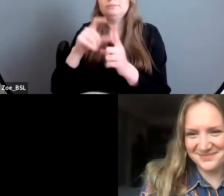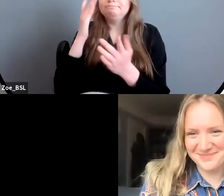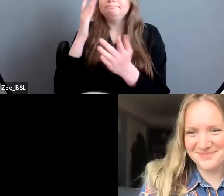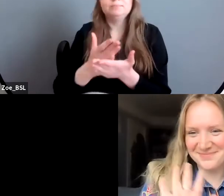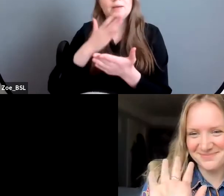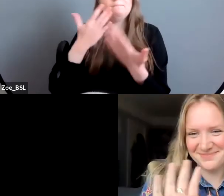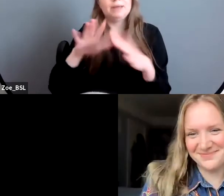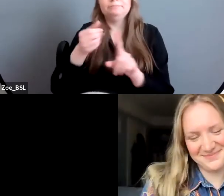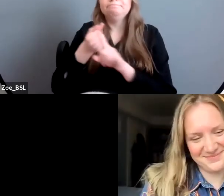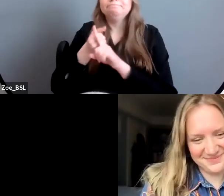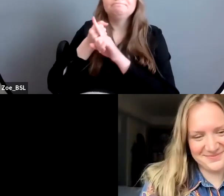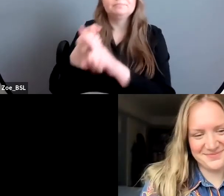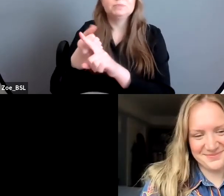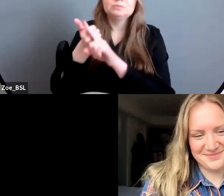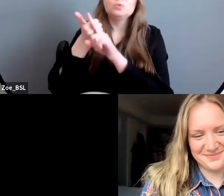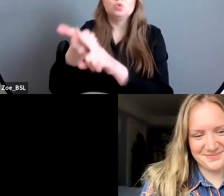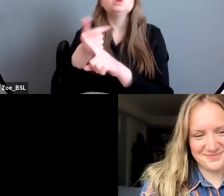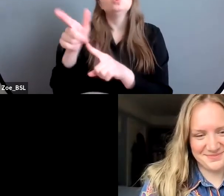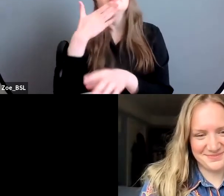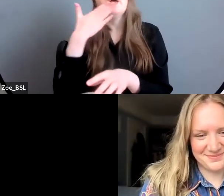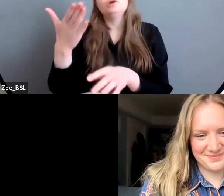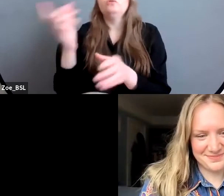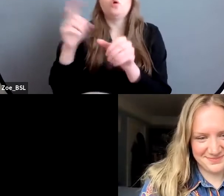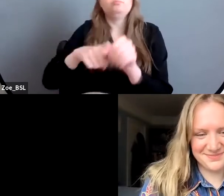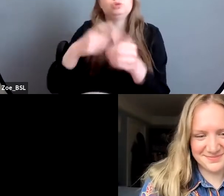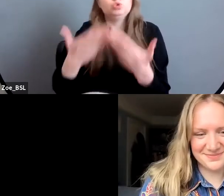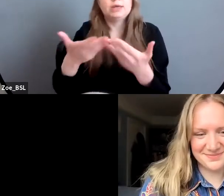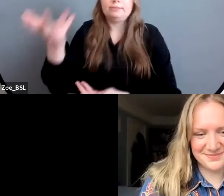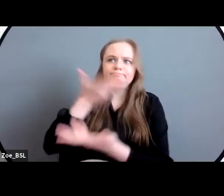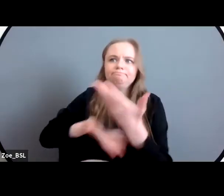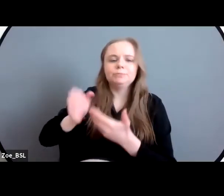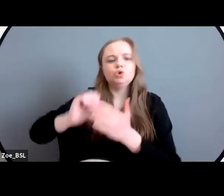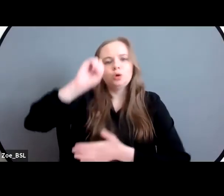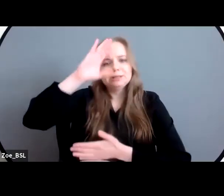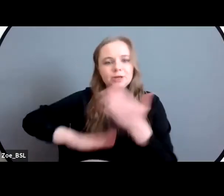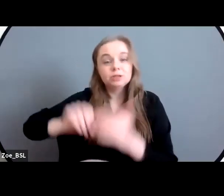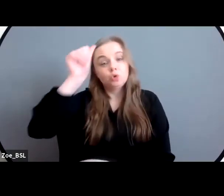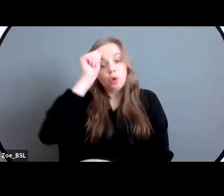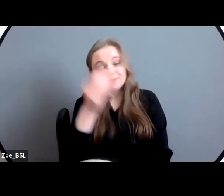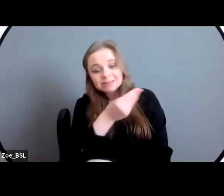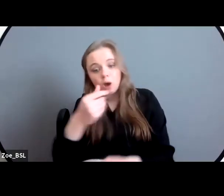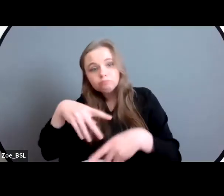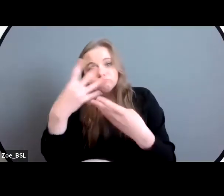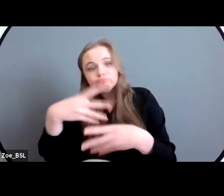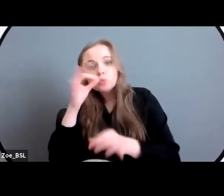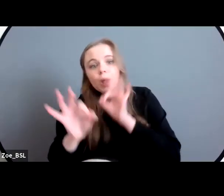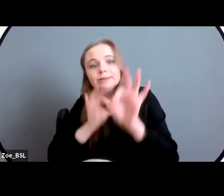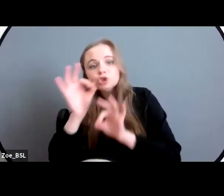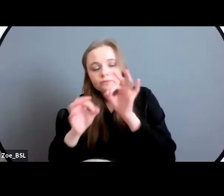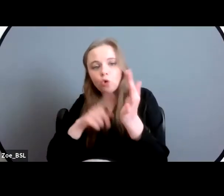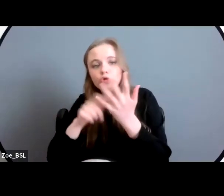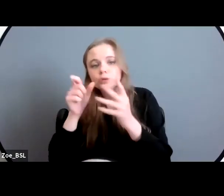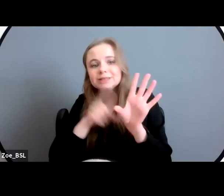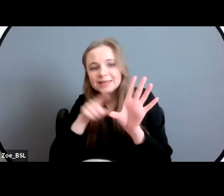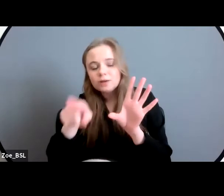thank you so much for joining the session and for telling us all that. I know we've had some questions come in for Lucy, and what we'll do is